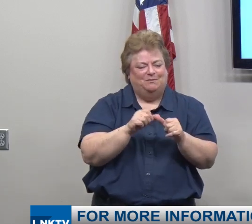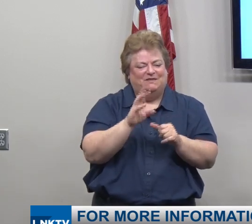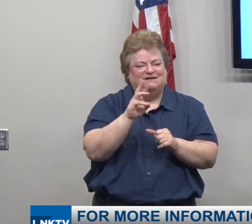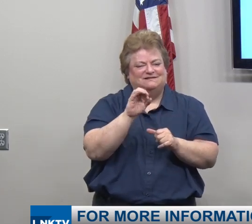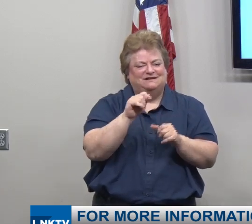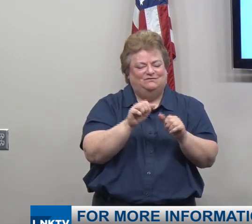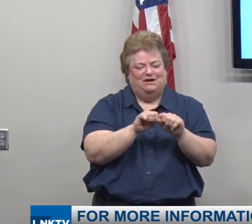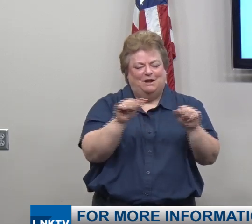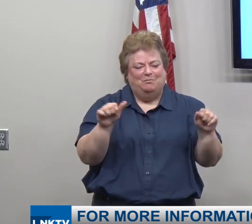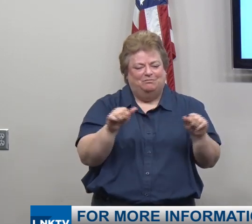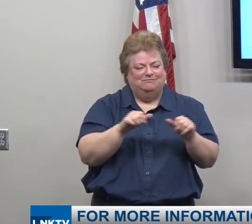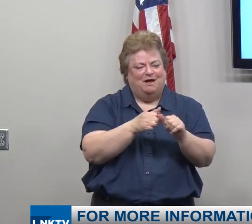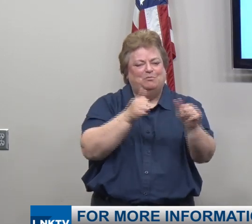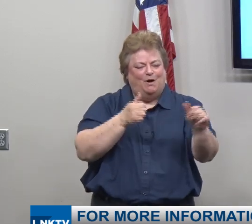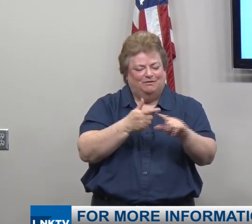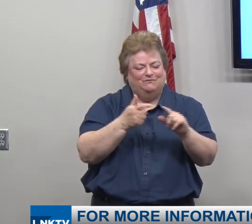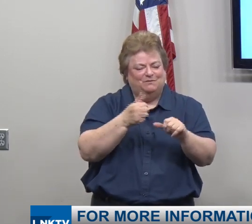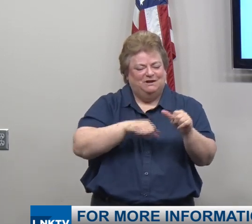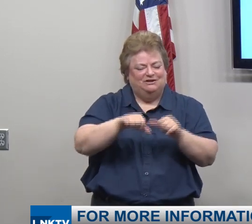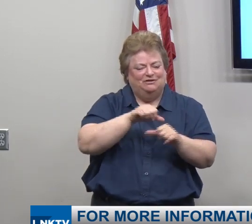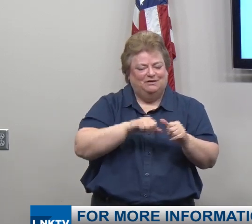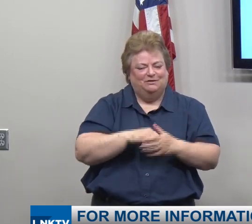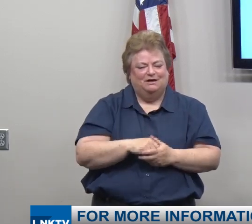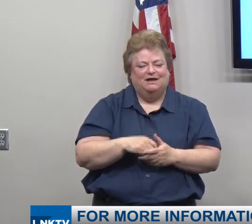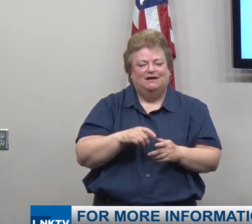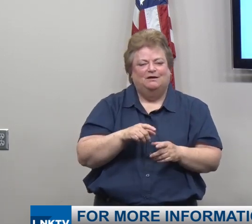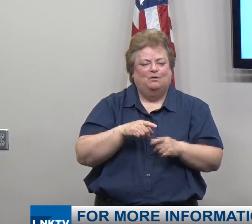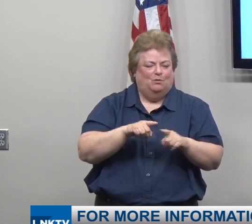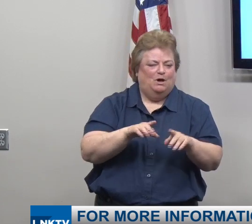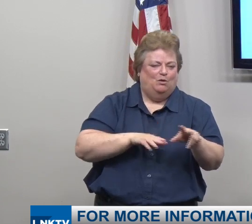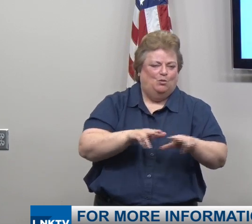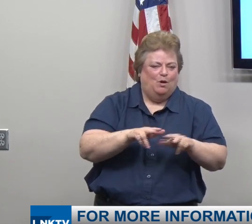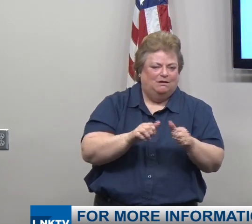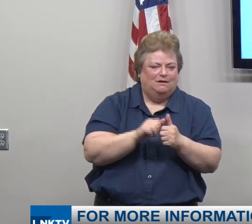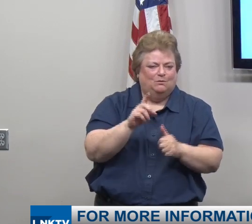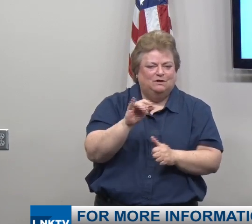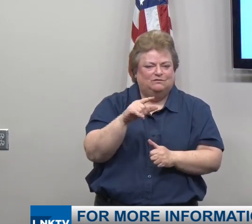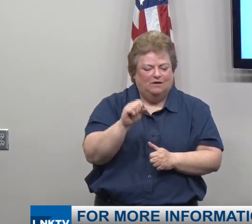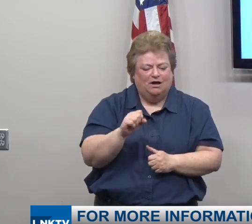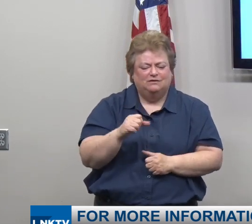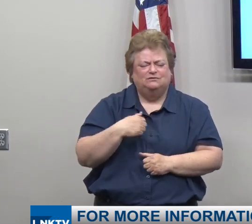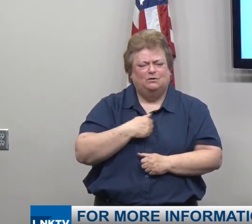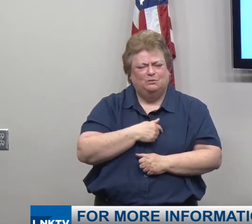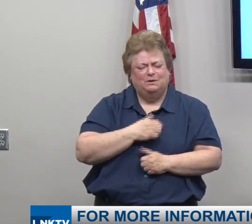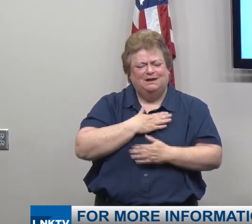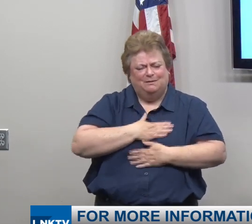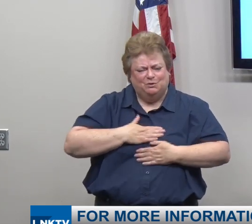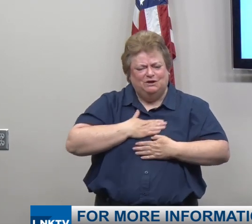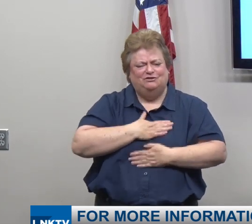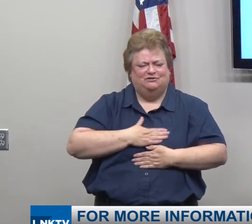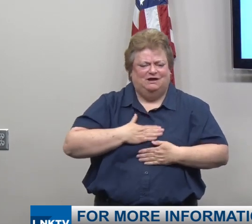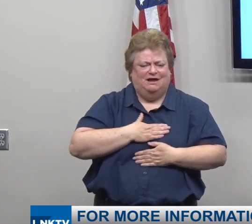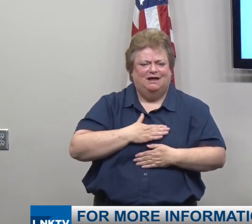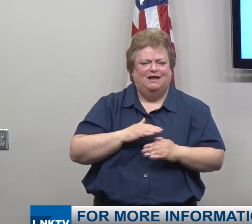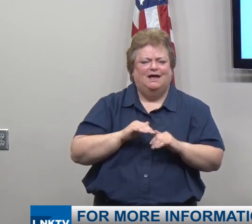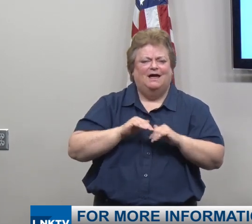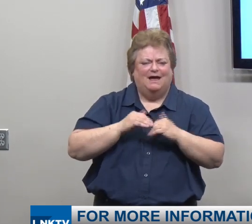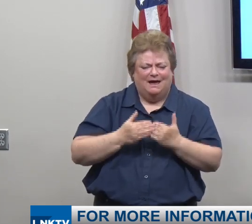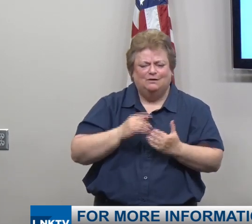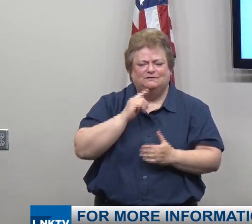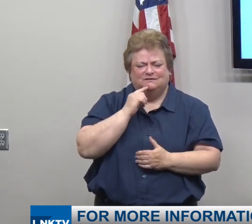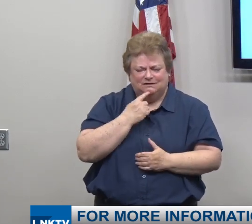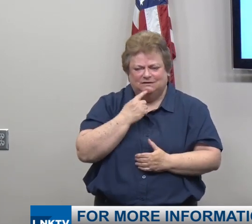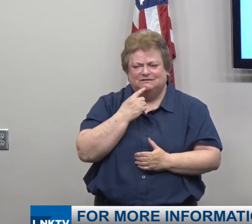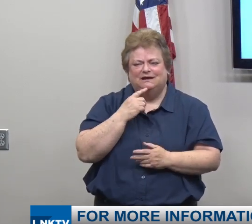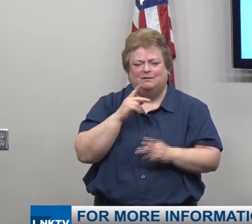back onto the trail as they walk their dogs. So, you know, we really appreciate how seriously, anecdotally, that we